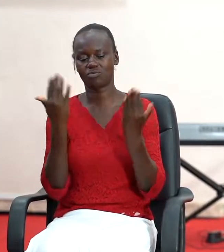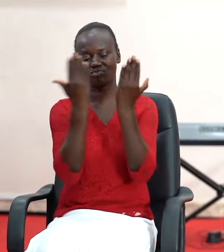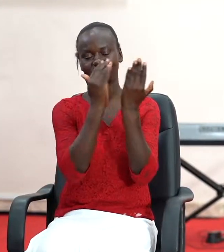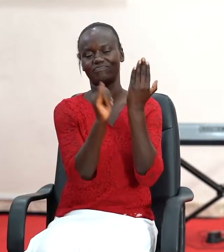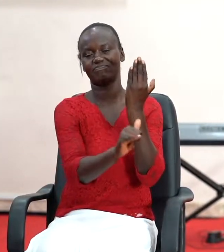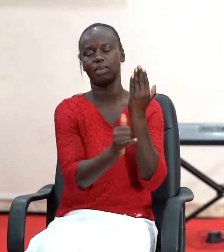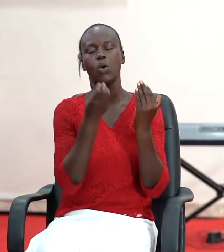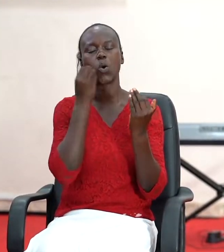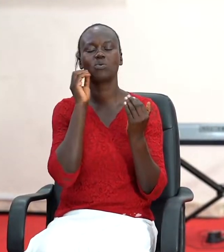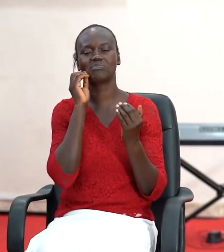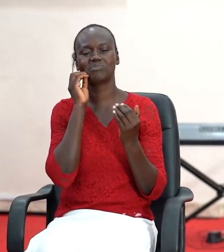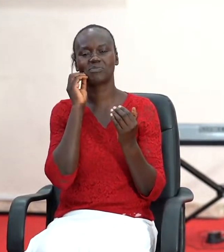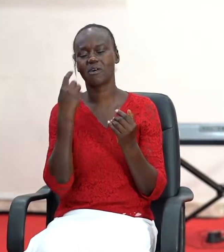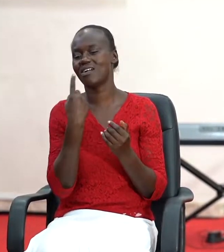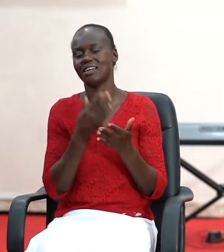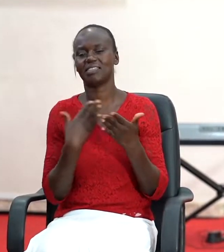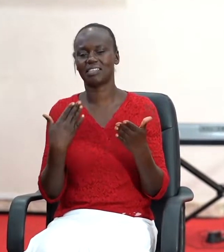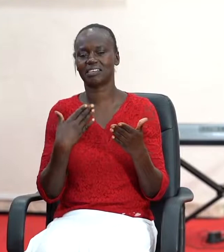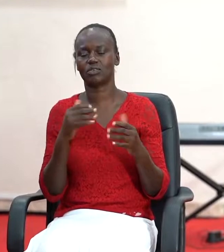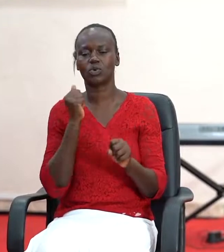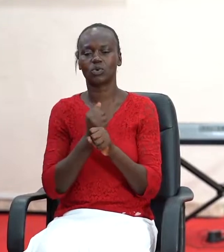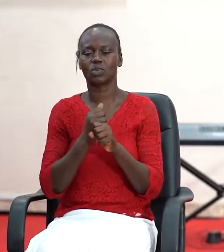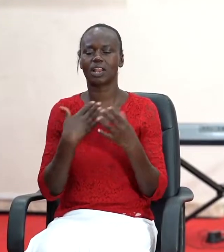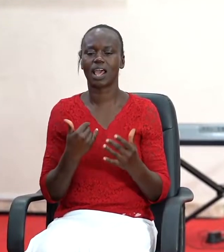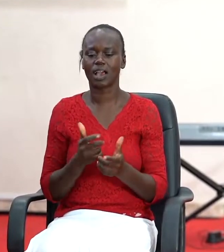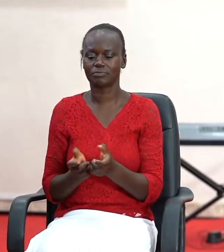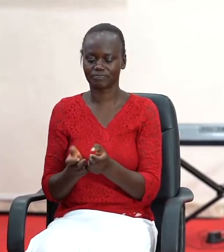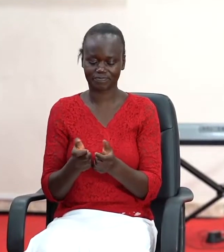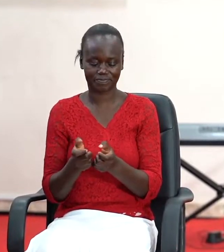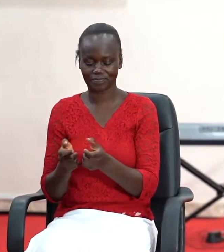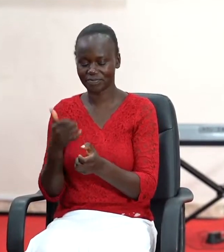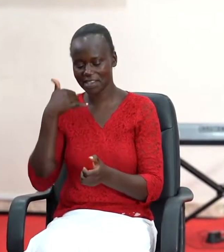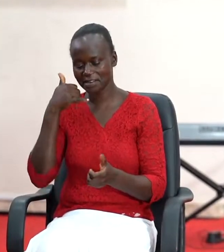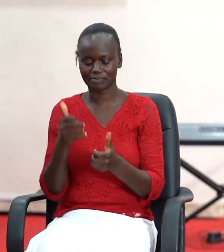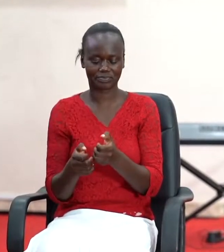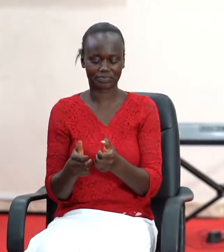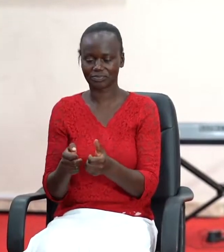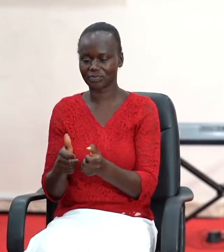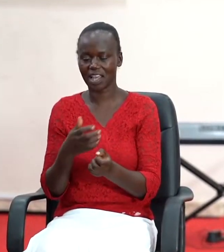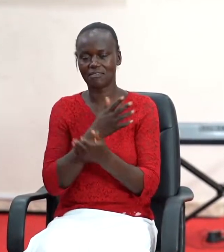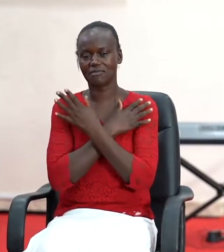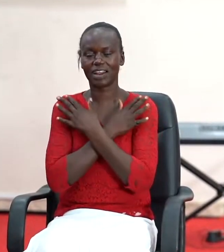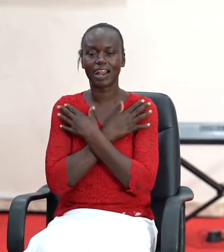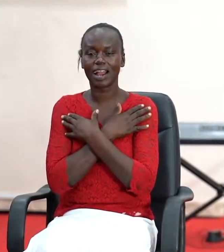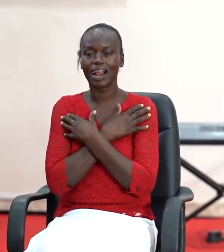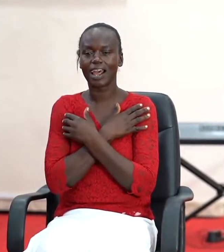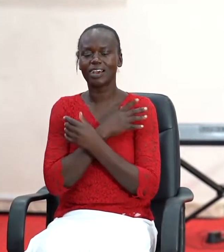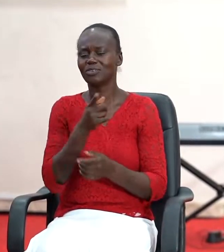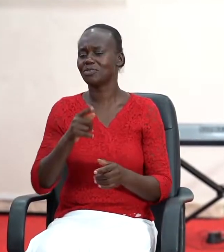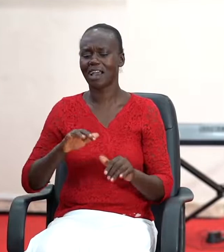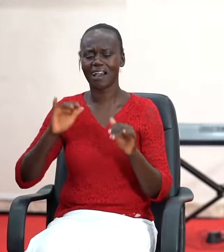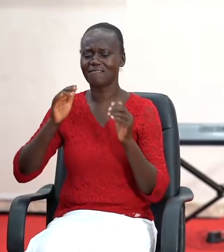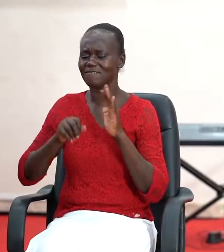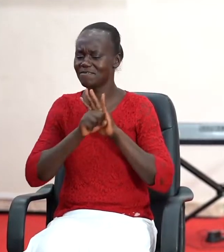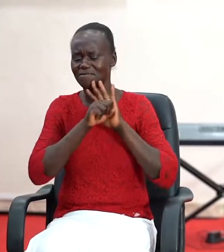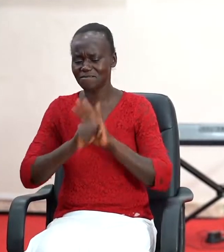tu unaweza fanya sahi ni kuchukua tu phone yako, unachat tu, unachat na mabeshte. Eh? Literally you have been forced to hang out